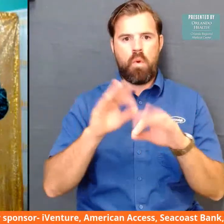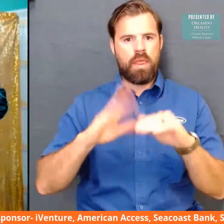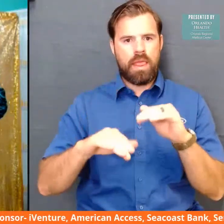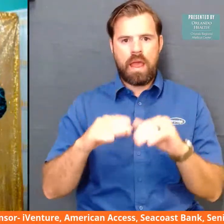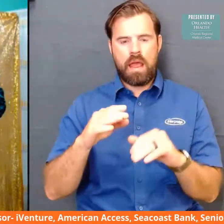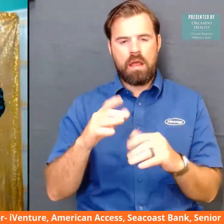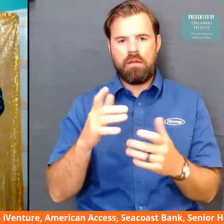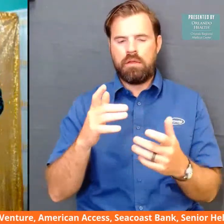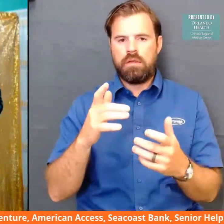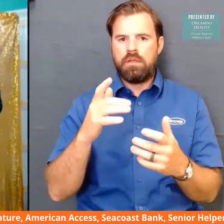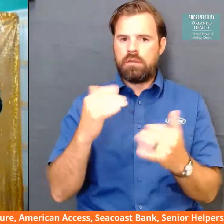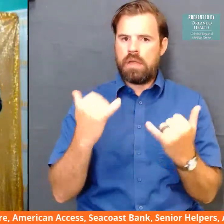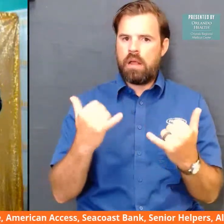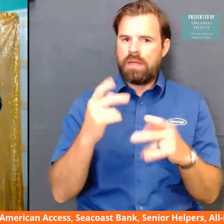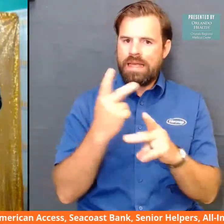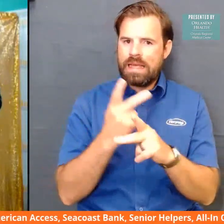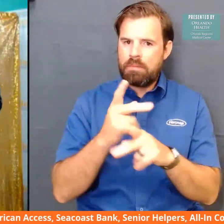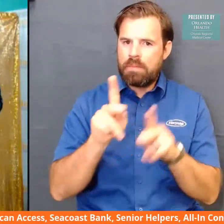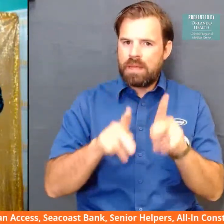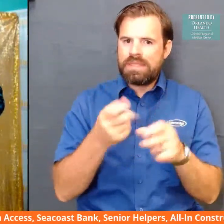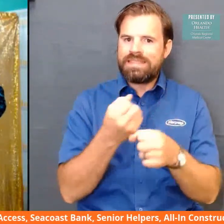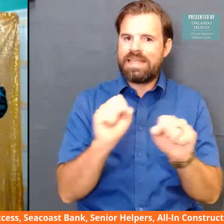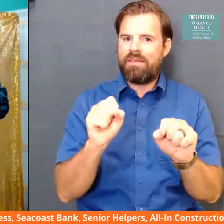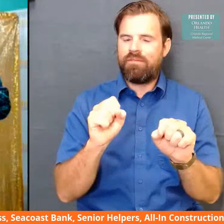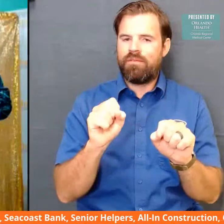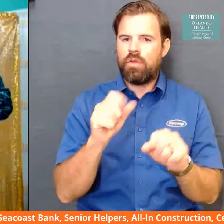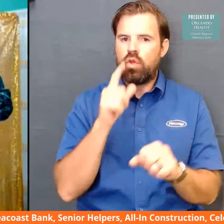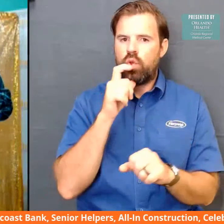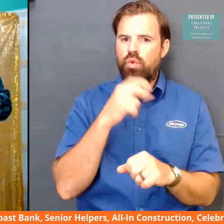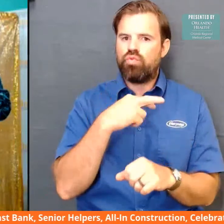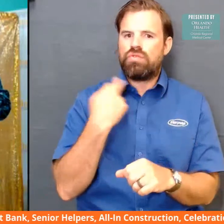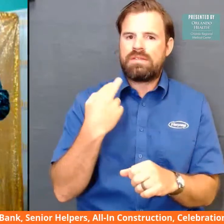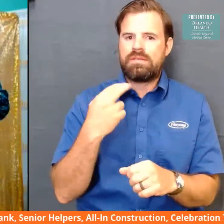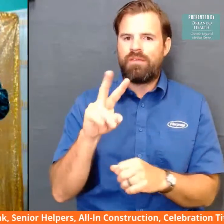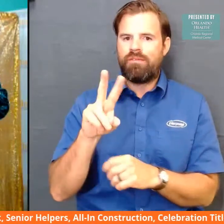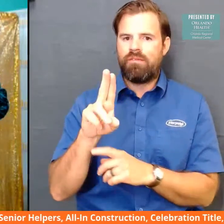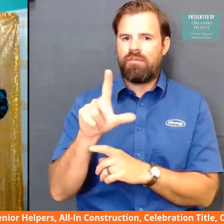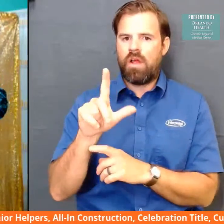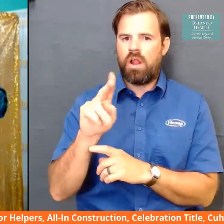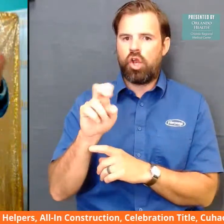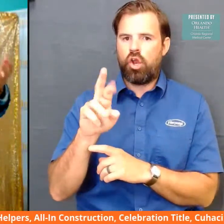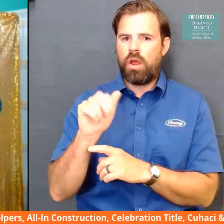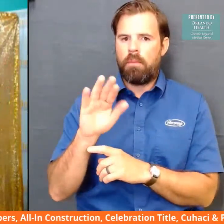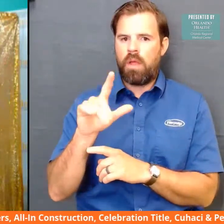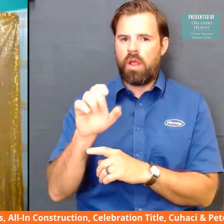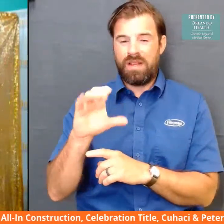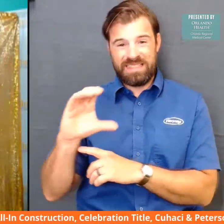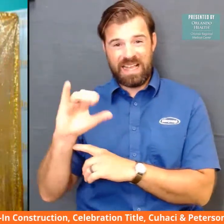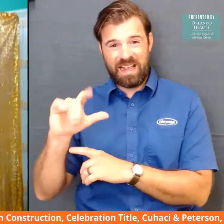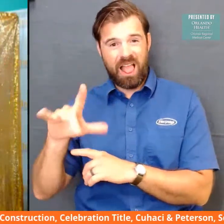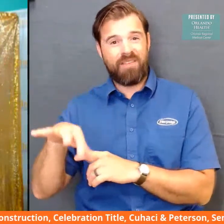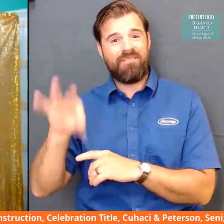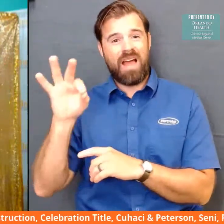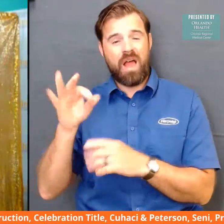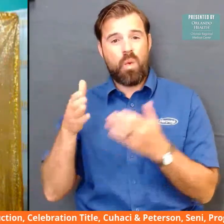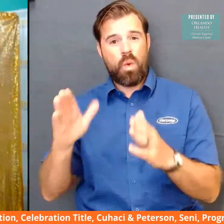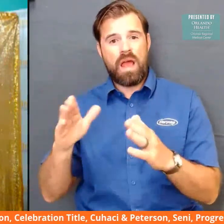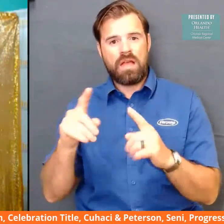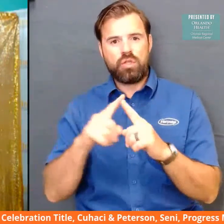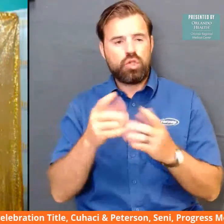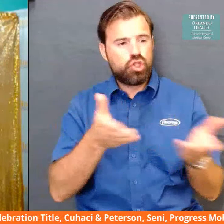our vulnerable populations safe. CIL has found new, innovative ways to continue to serve their clients through the